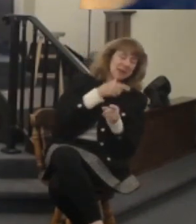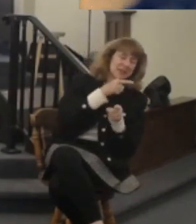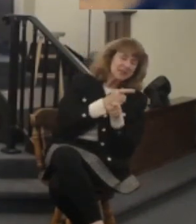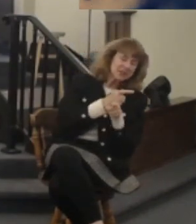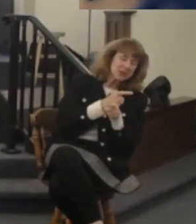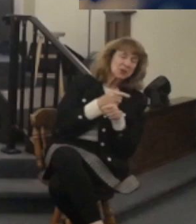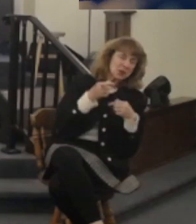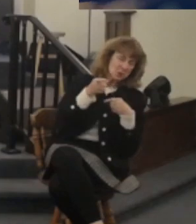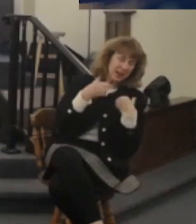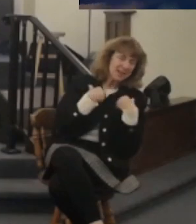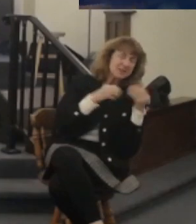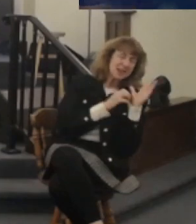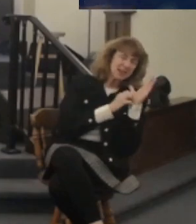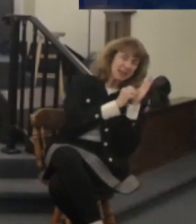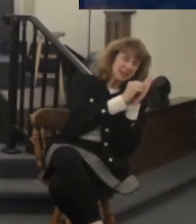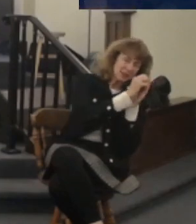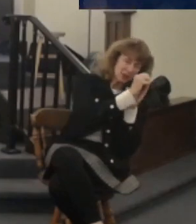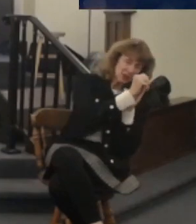Oh, yeah.